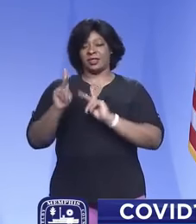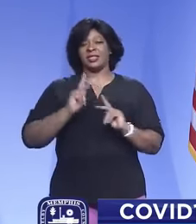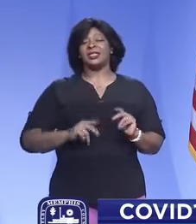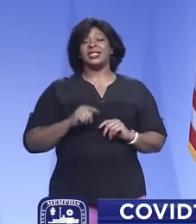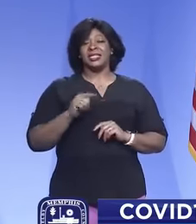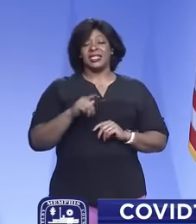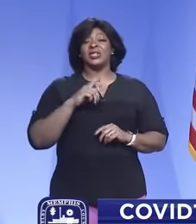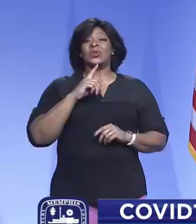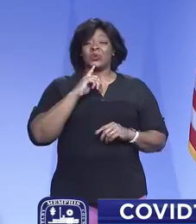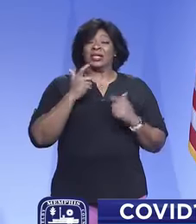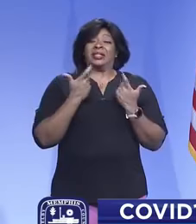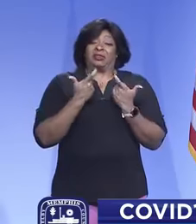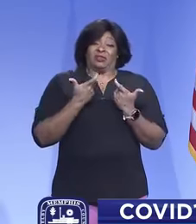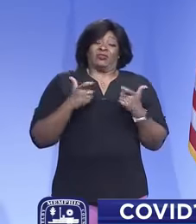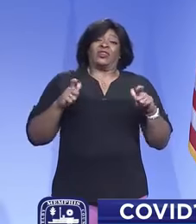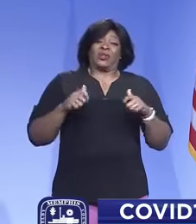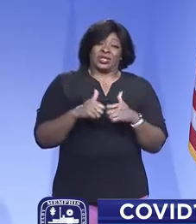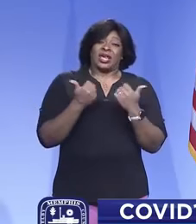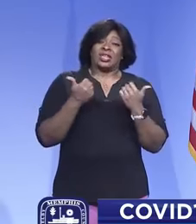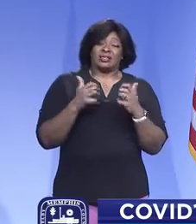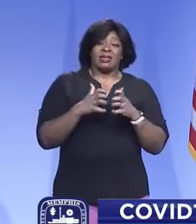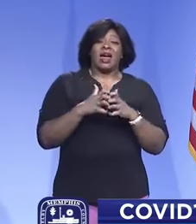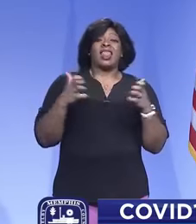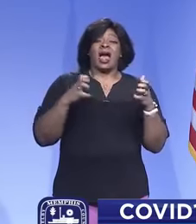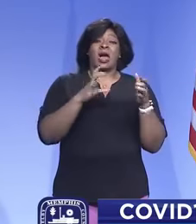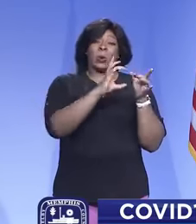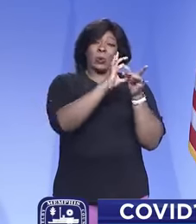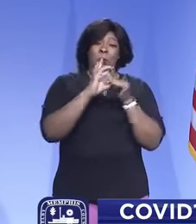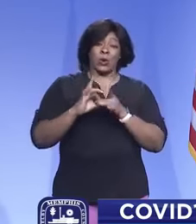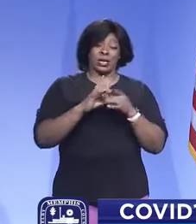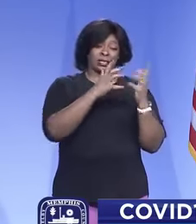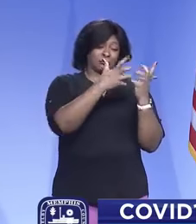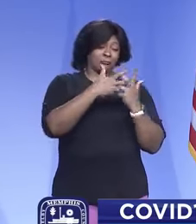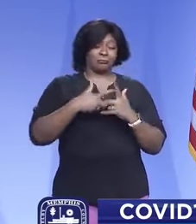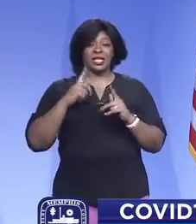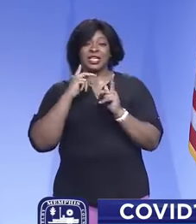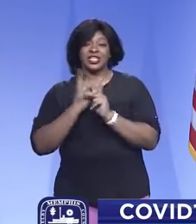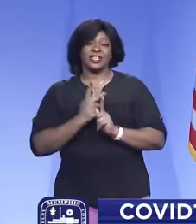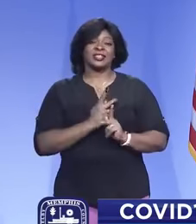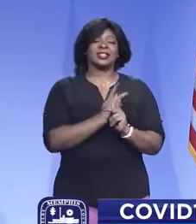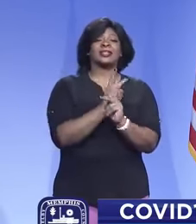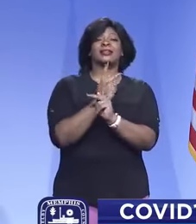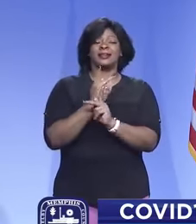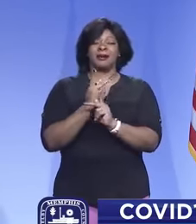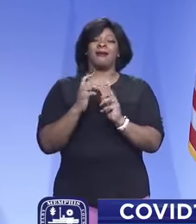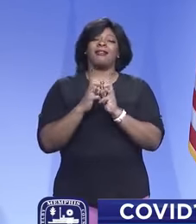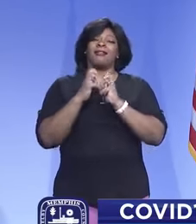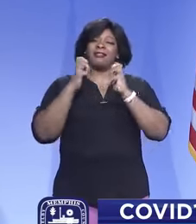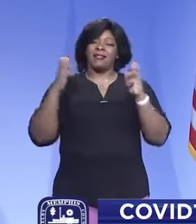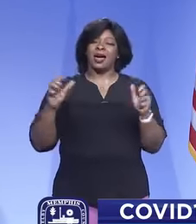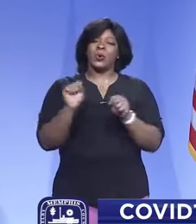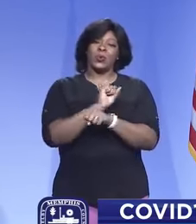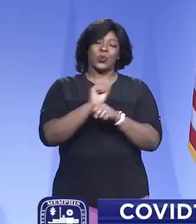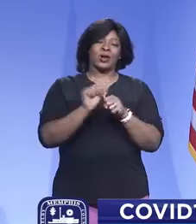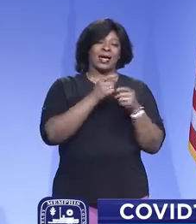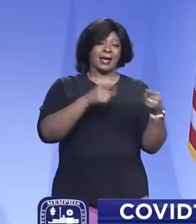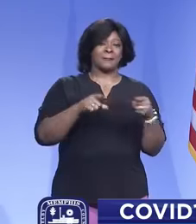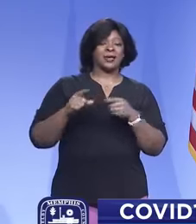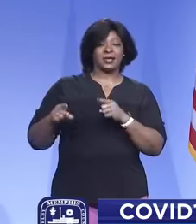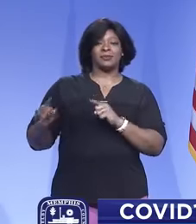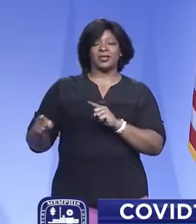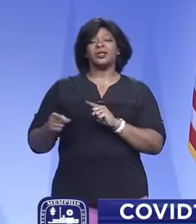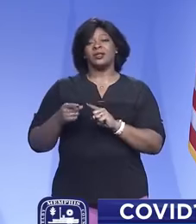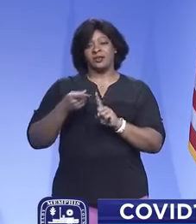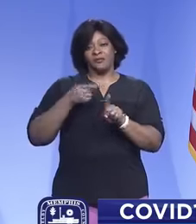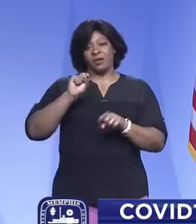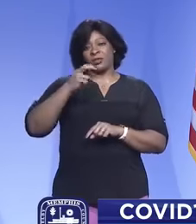quite a feat. It takes a lot of coordination and logistics, and there is a lot of work happening on behalf of